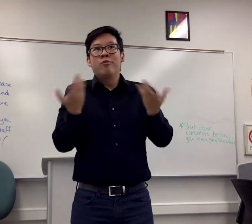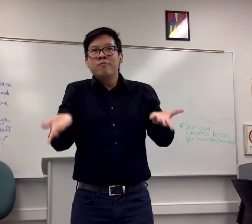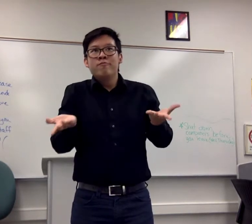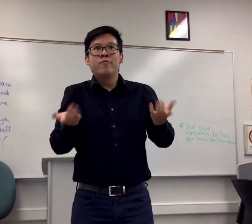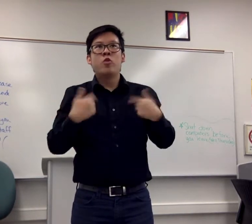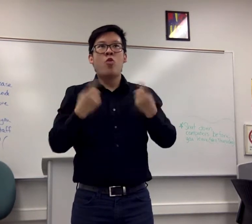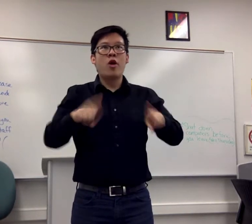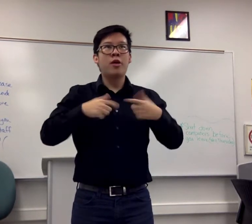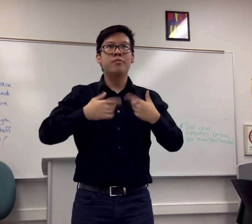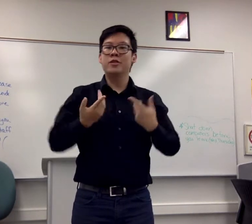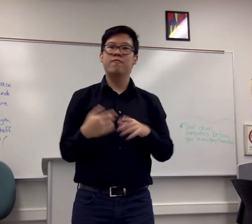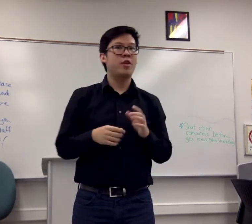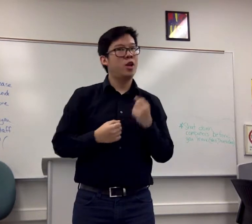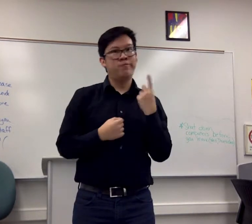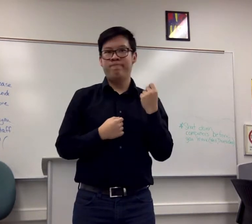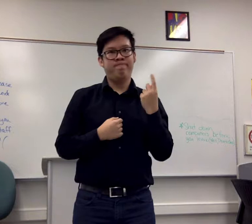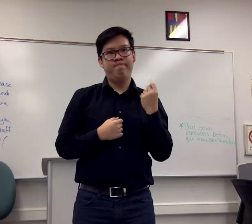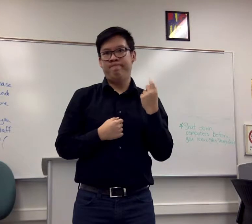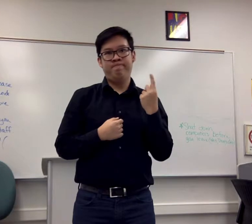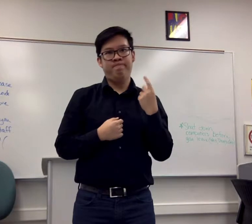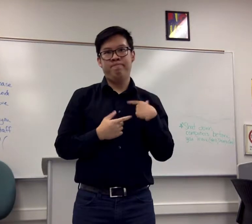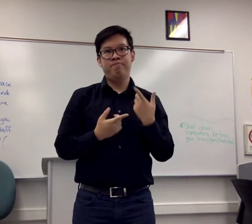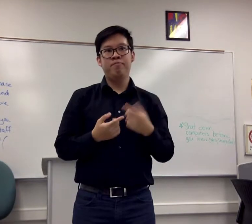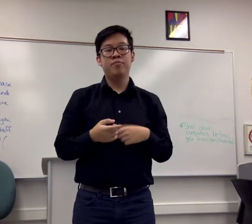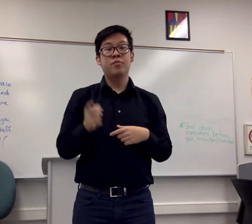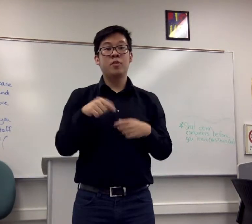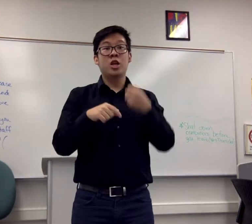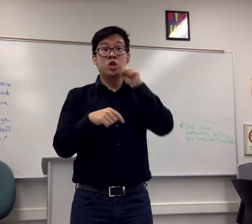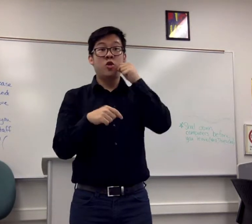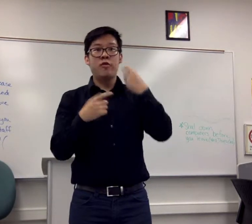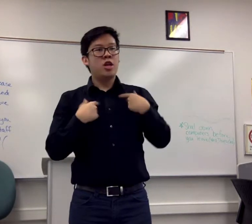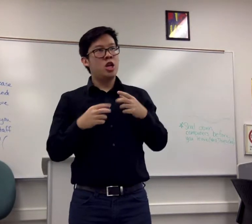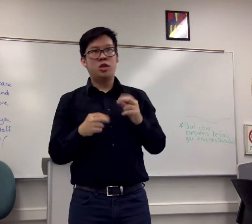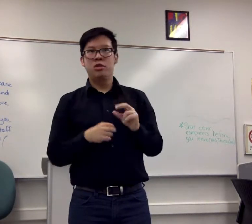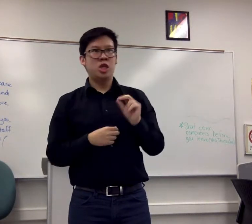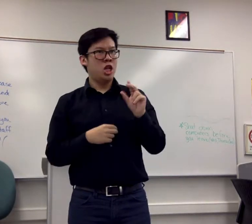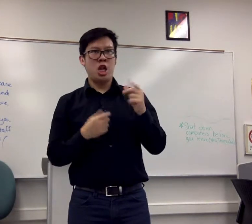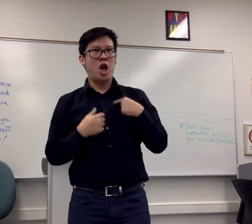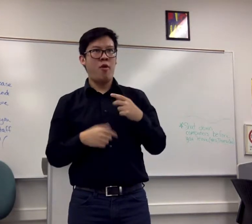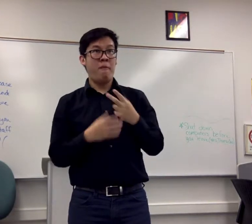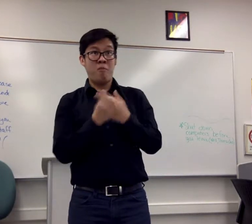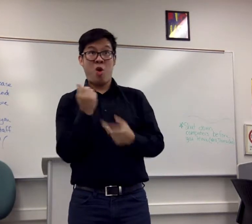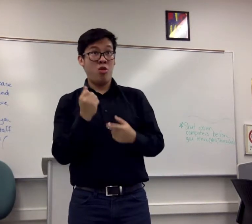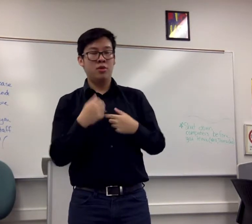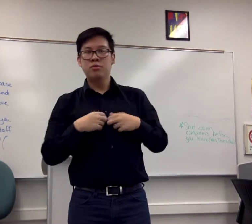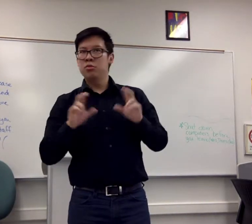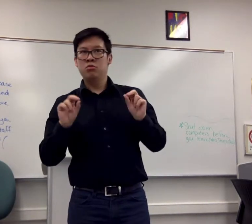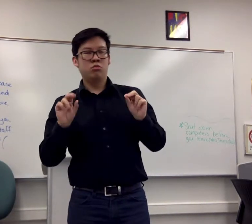interpreter can't seem to voice for them at all. They're not doing good. Both. Oh, no. Yeah, I'm with Kevin. Find out if they have a